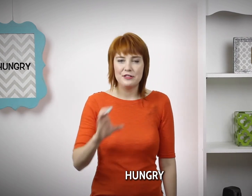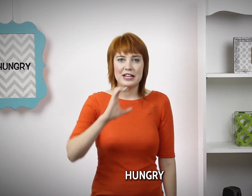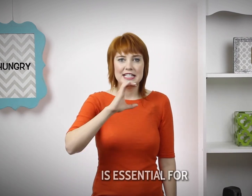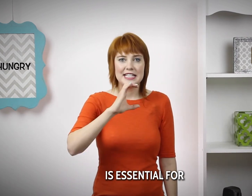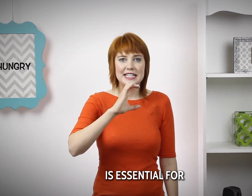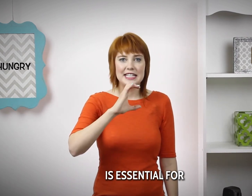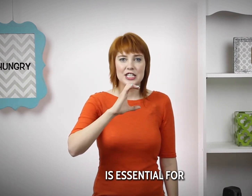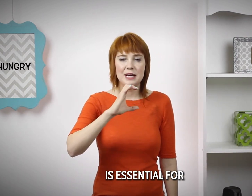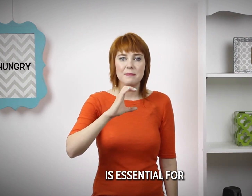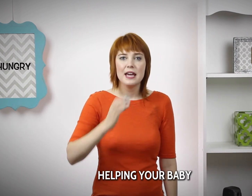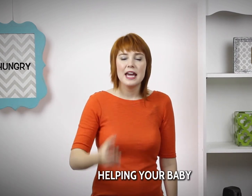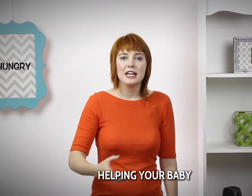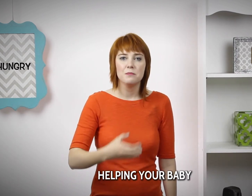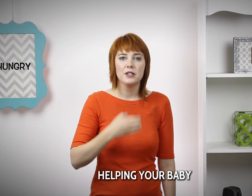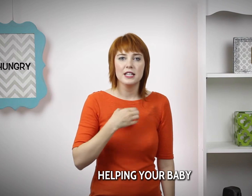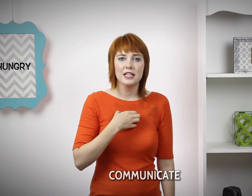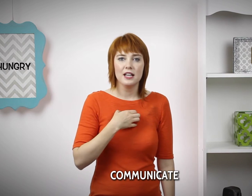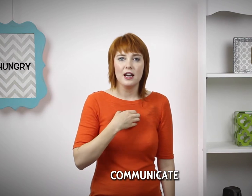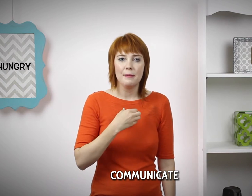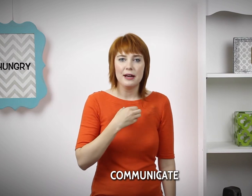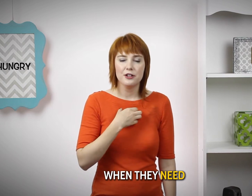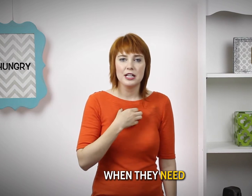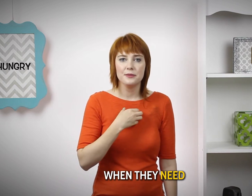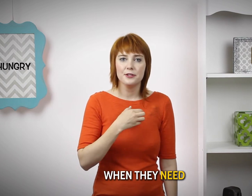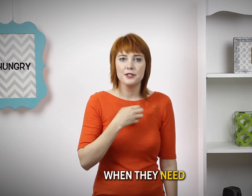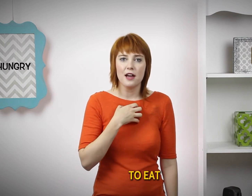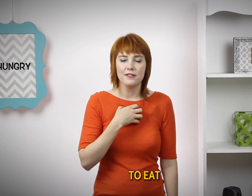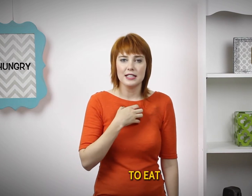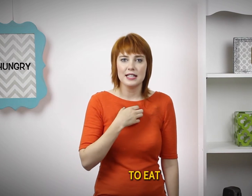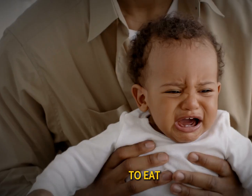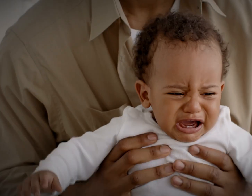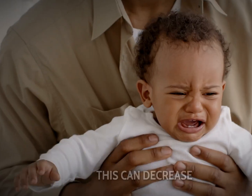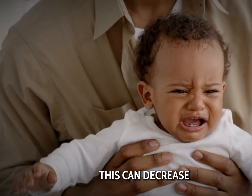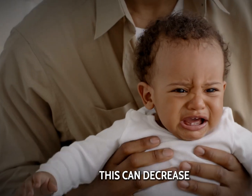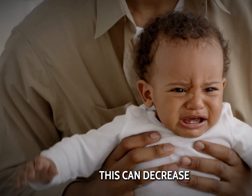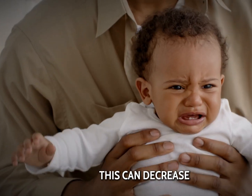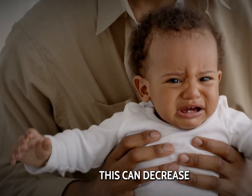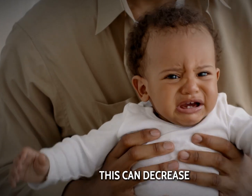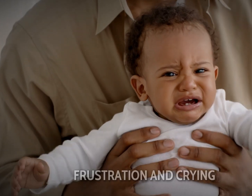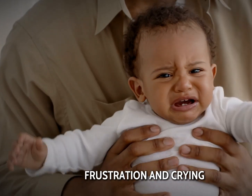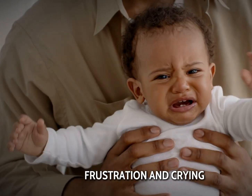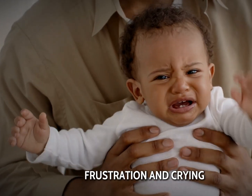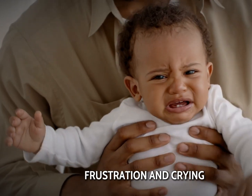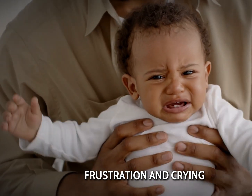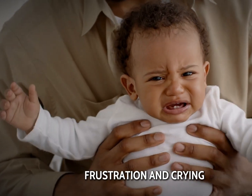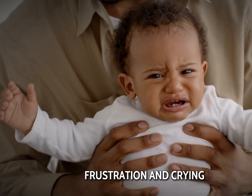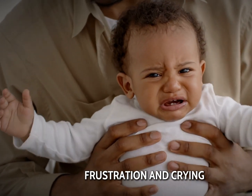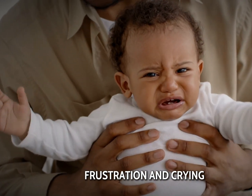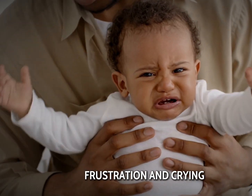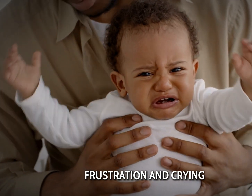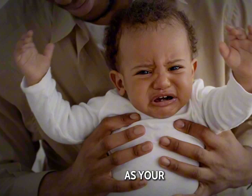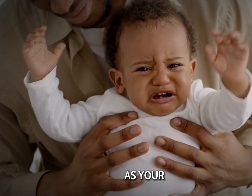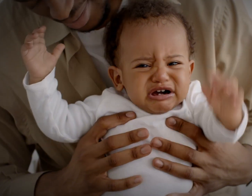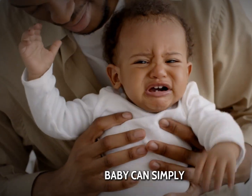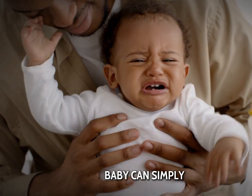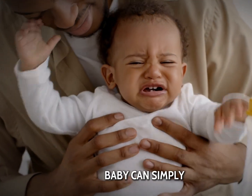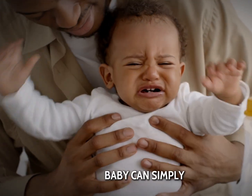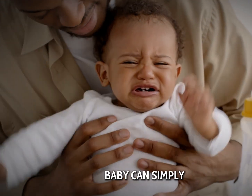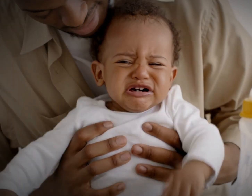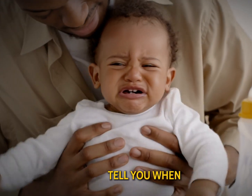is essential for helping your baby communicate when they need to eat. This can decrease frustration and crying, as your baby can simply tell you